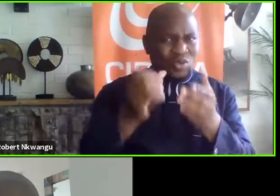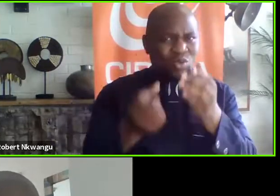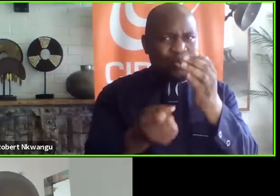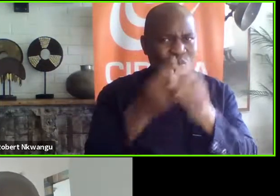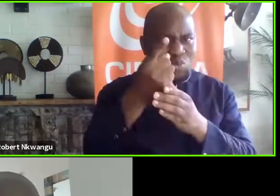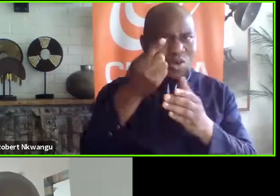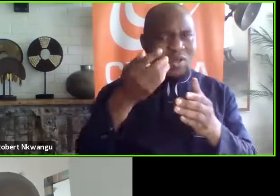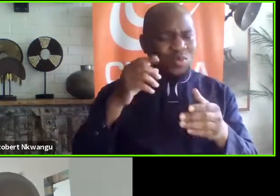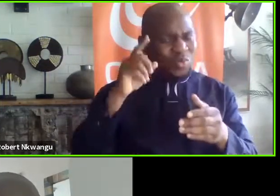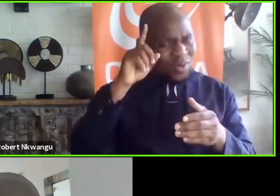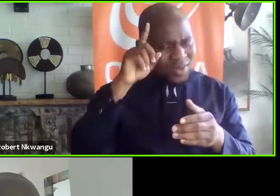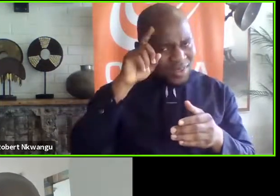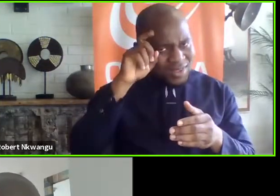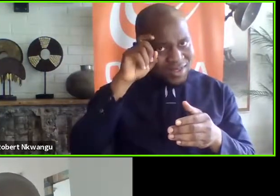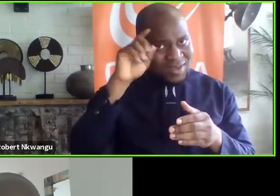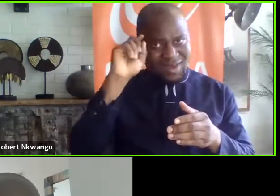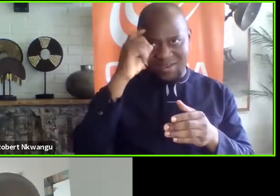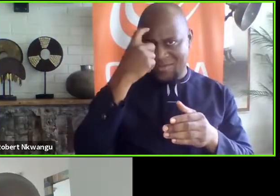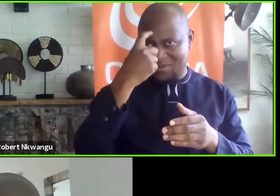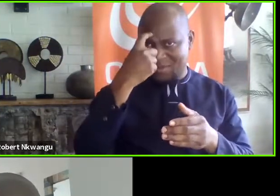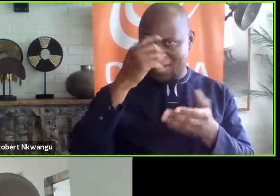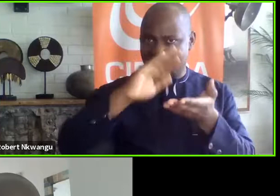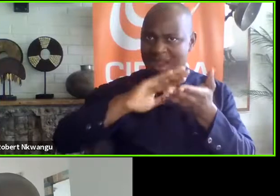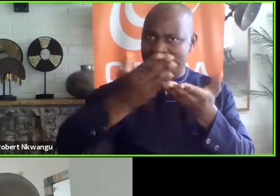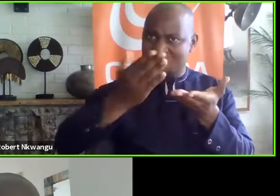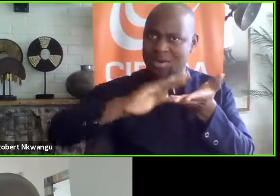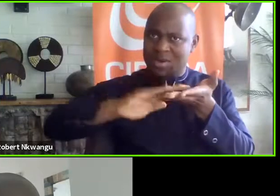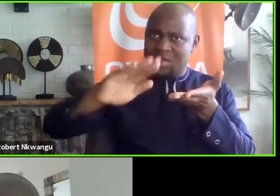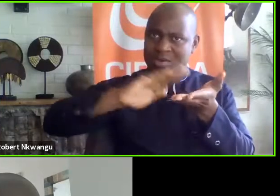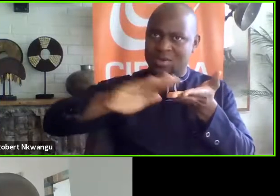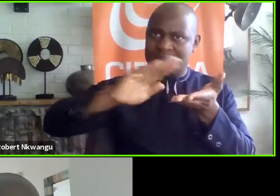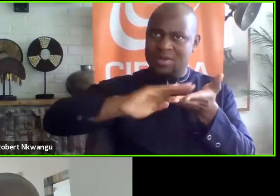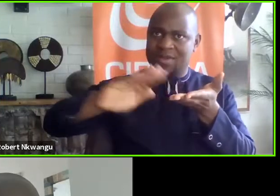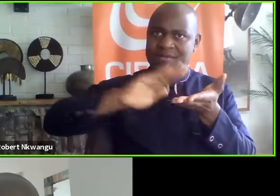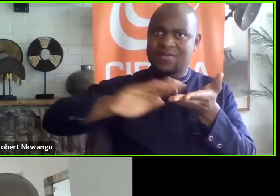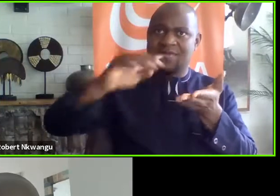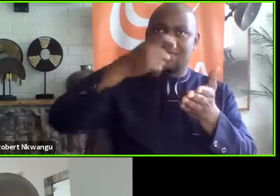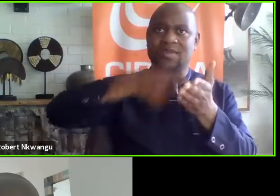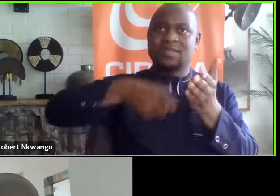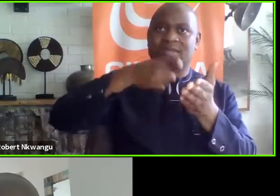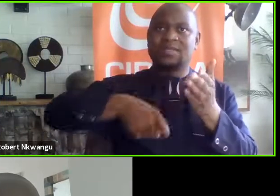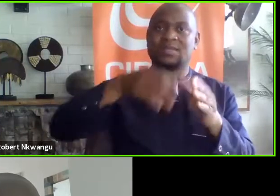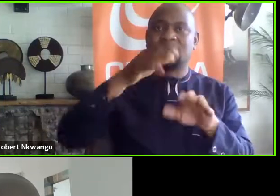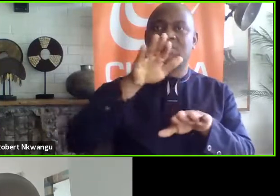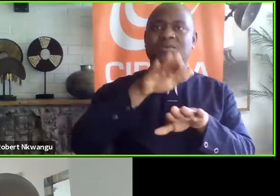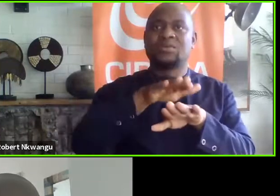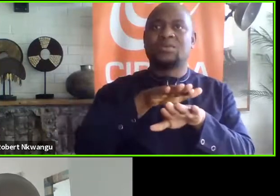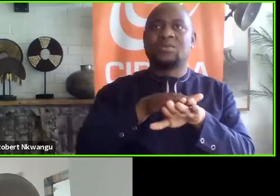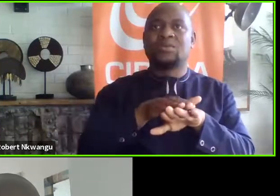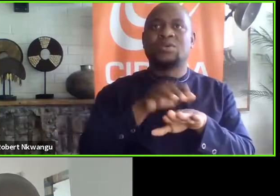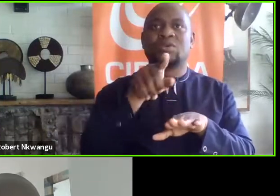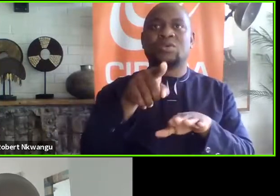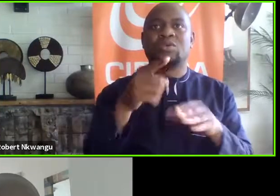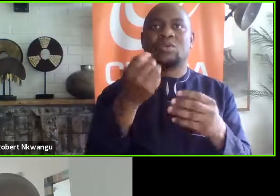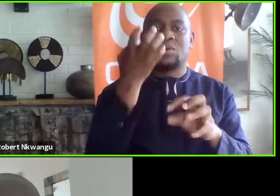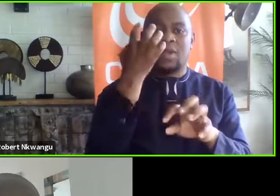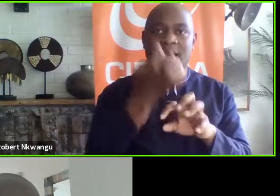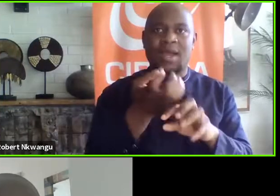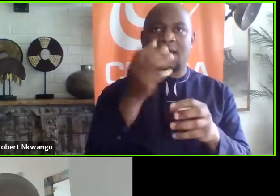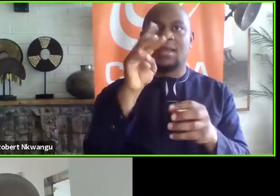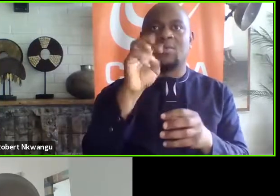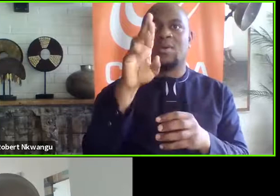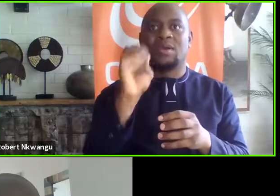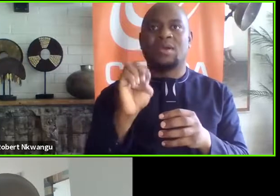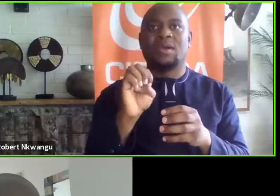as well. So this is some opportunity we need to engage with the government. I think to ask them to waive off